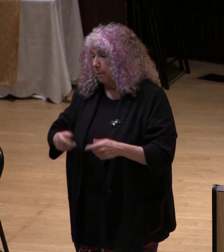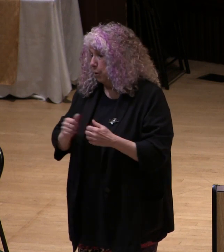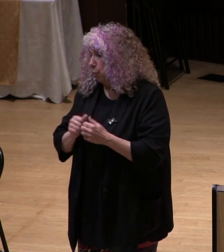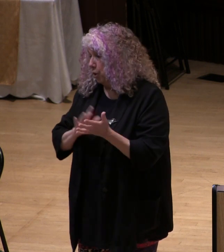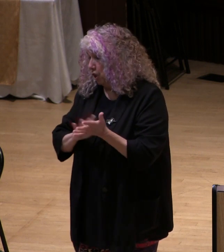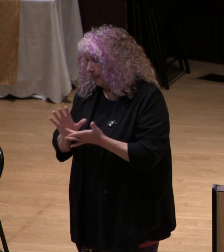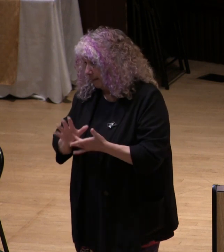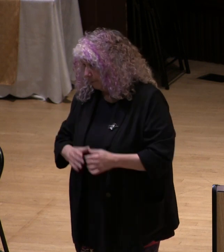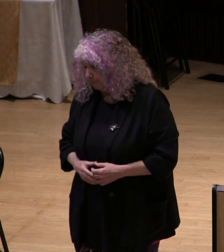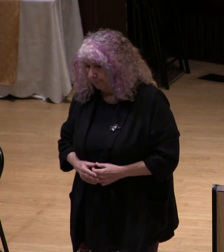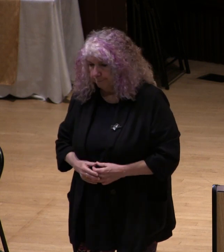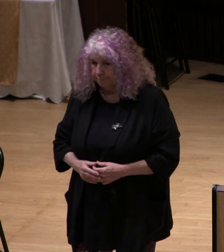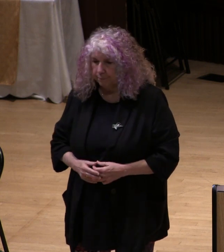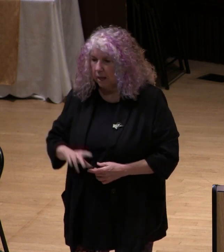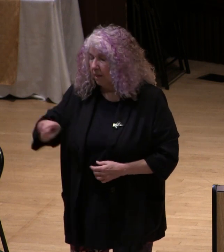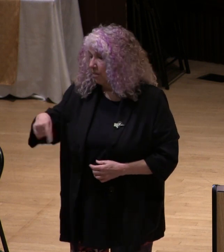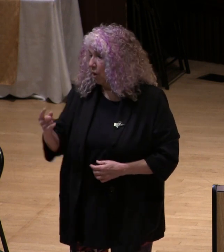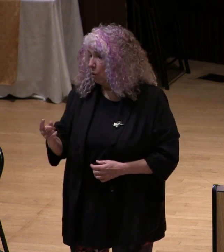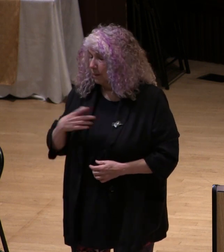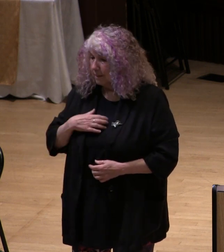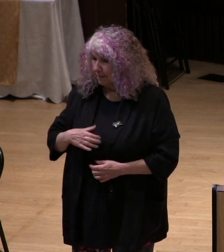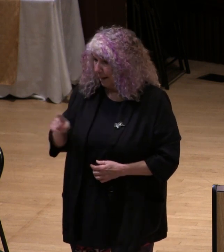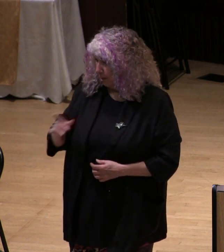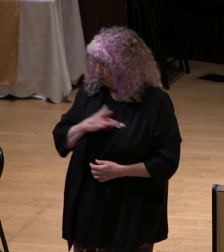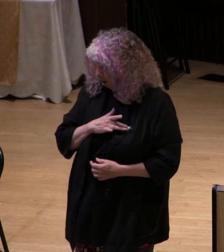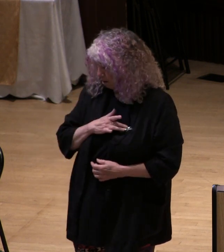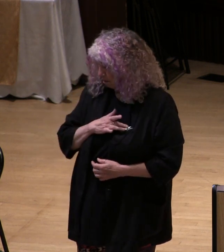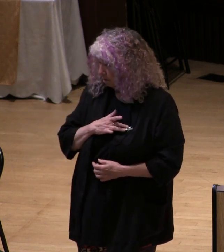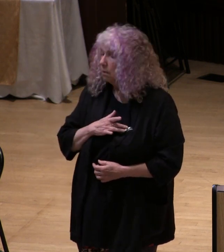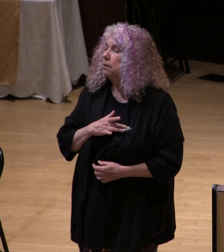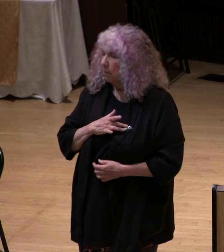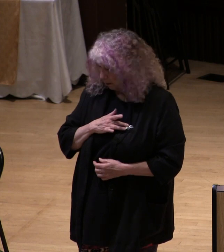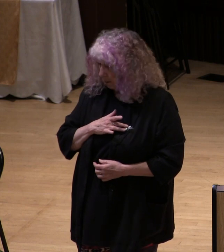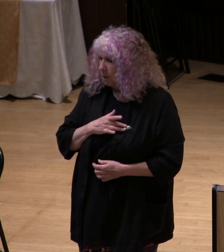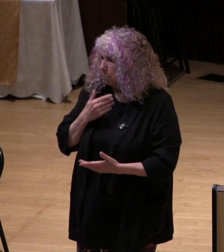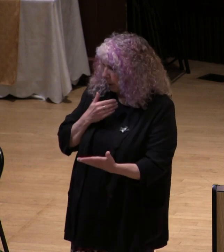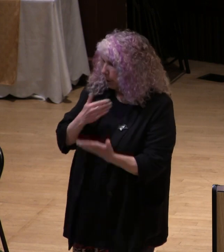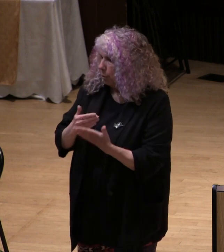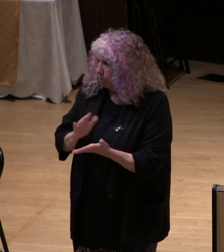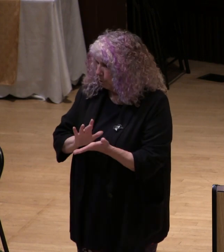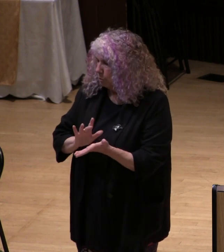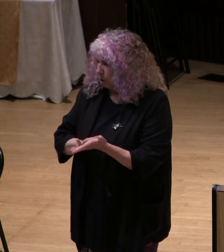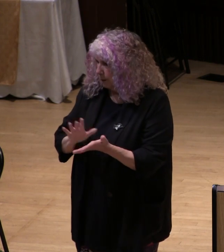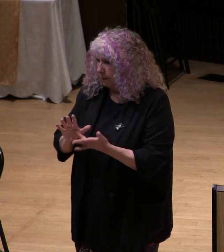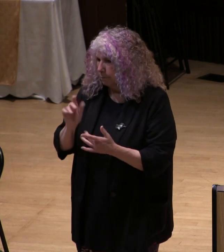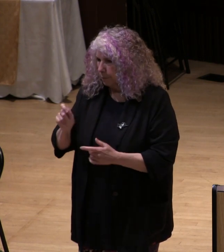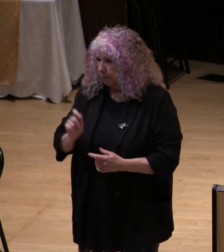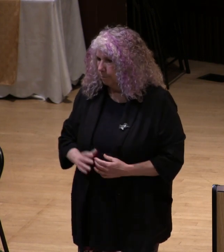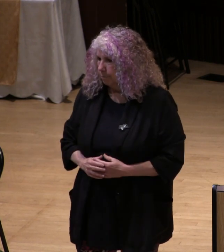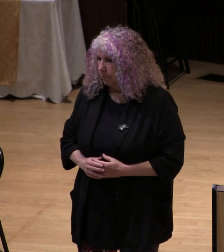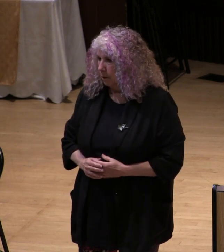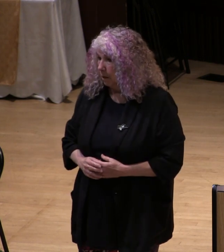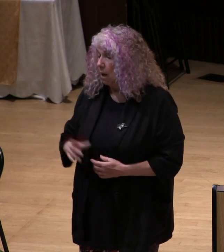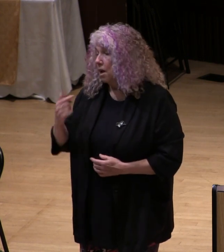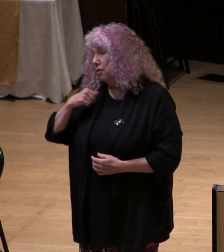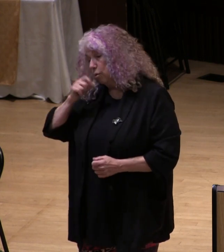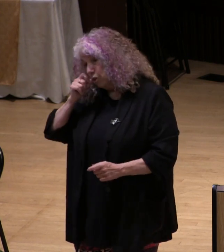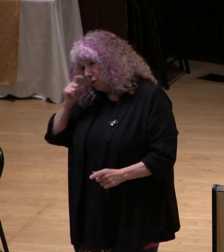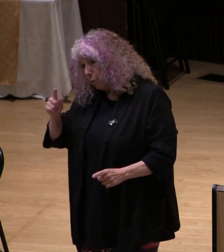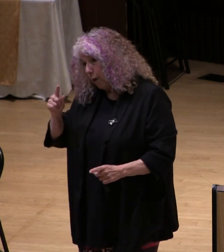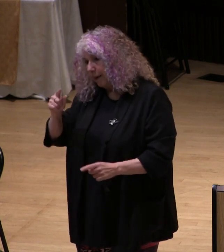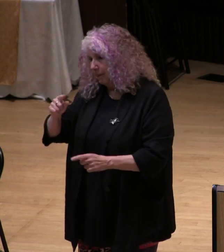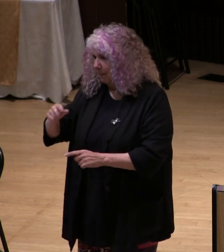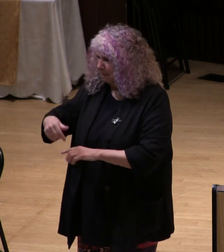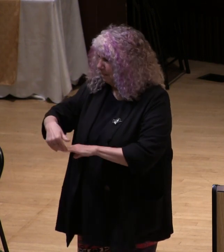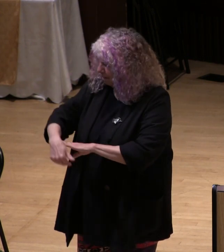happening. The only desire in her heart is to be close to Jesus. So she is awake in the middle